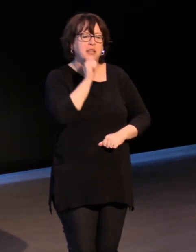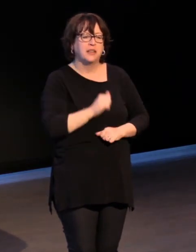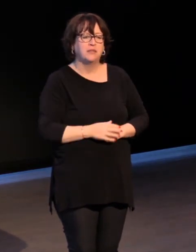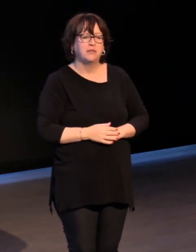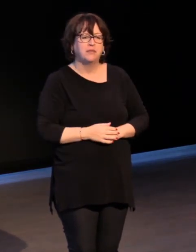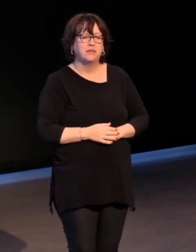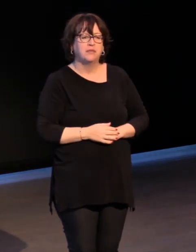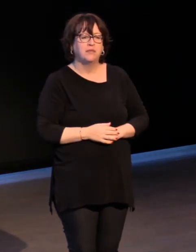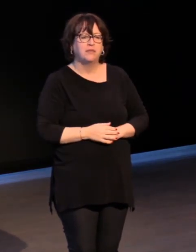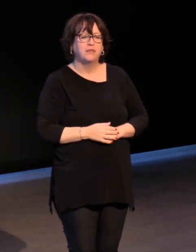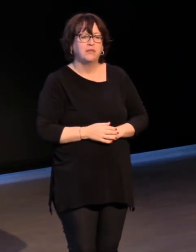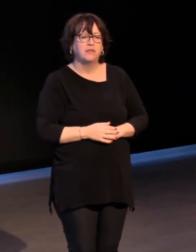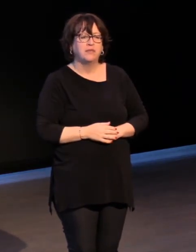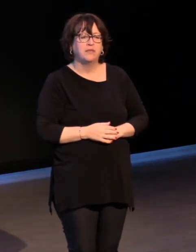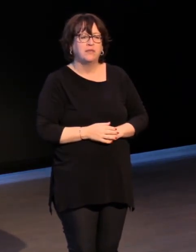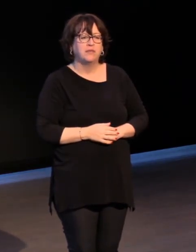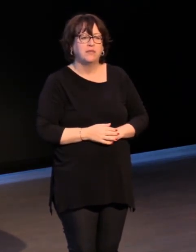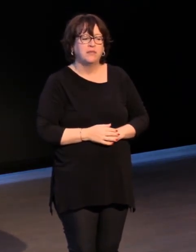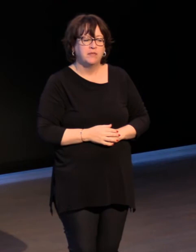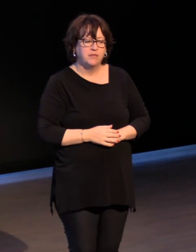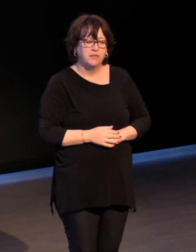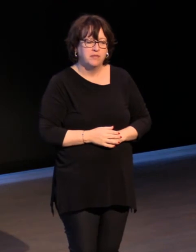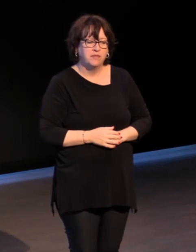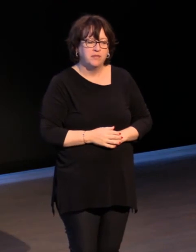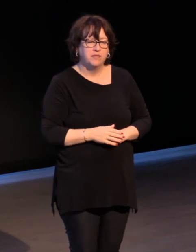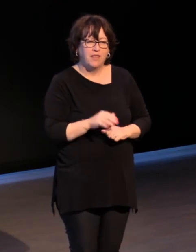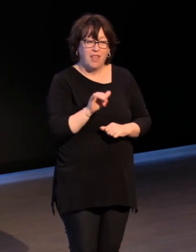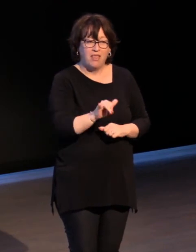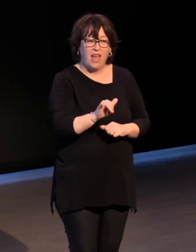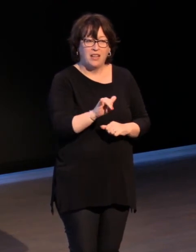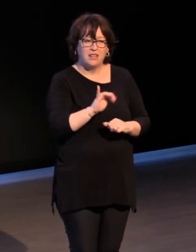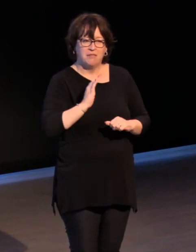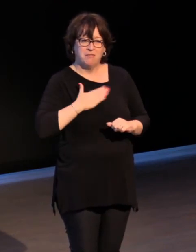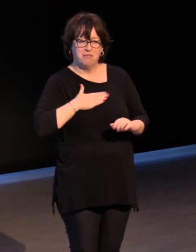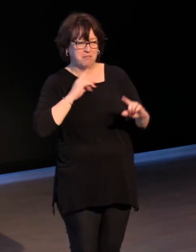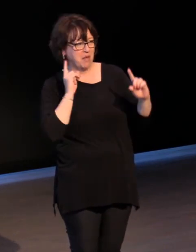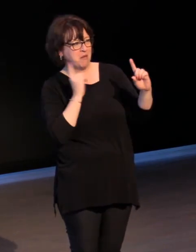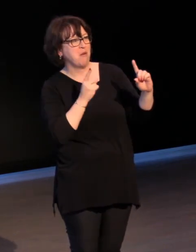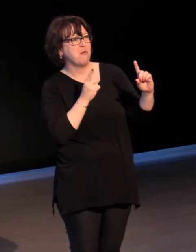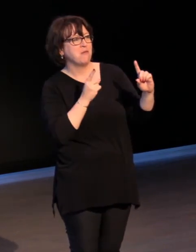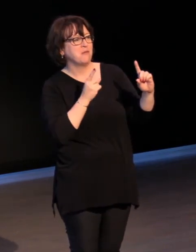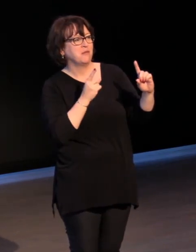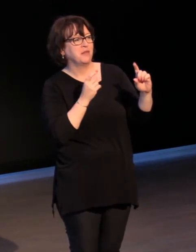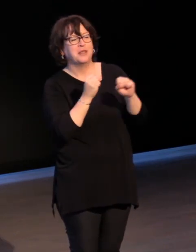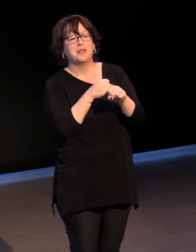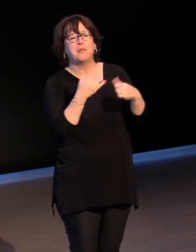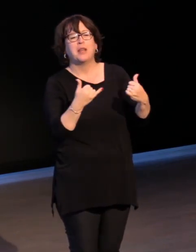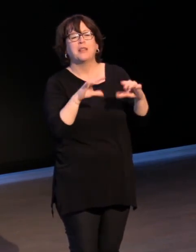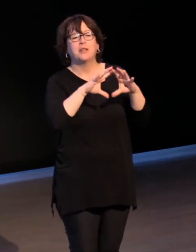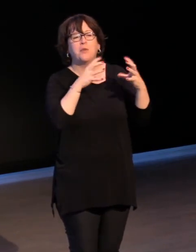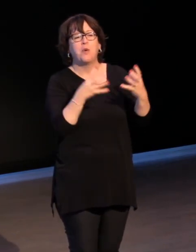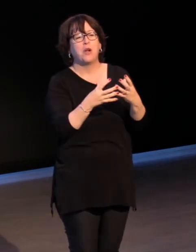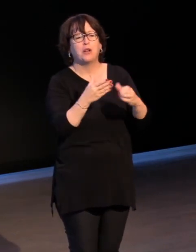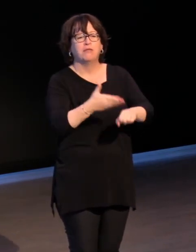Then, by the revival of the empathy, we will be able to make this world a much better